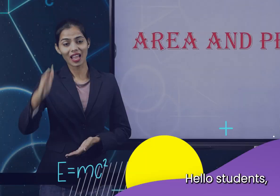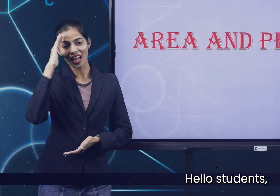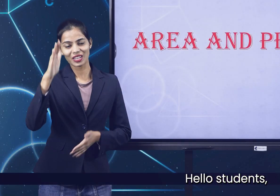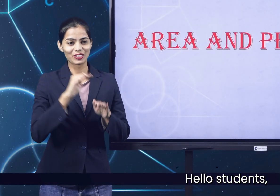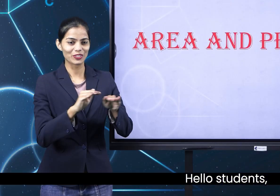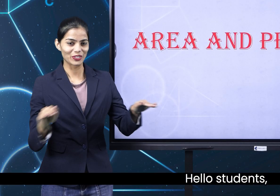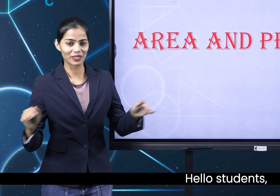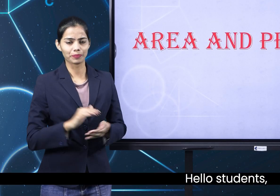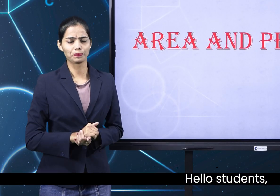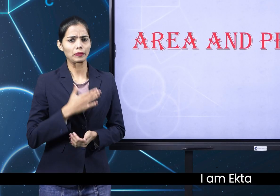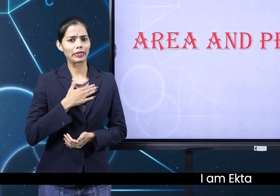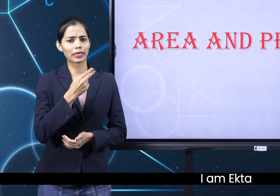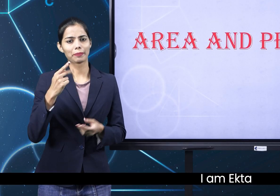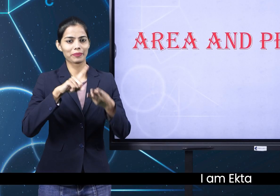Hello students, I am Ekta.